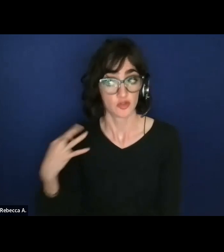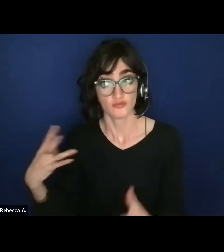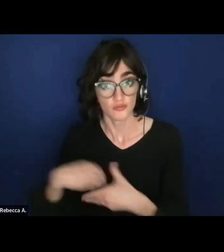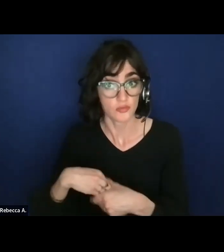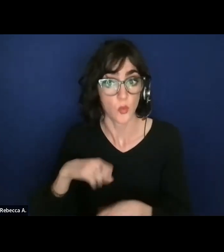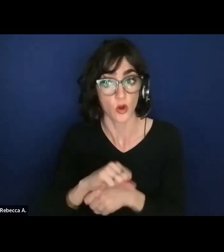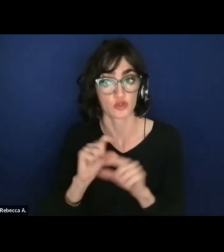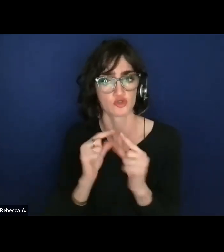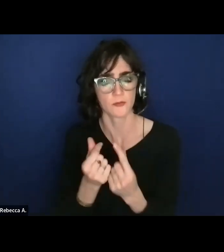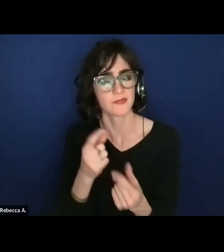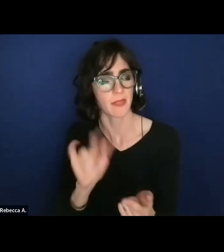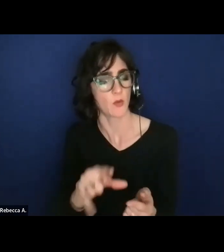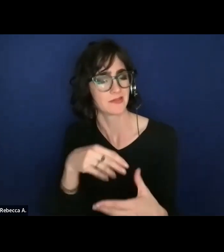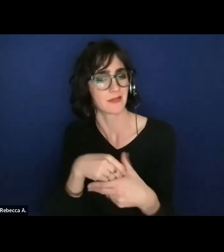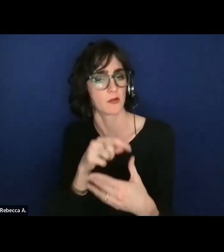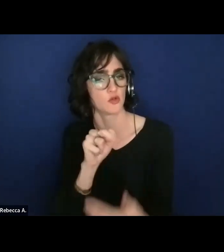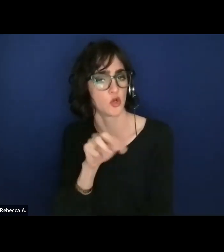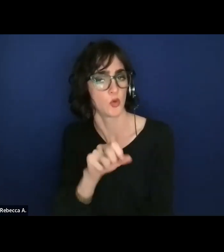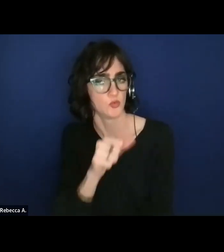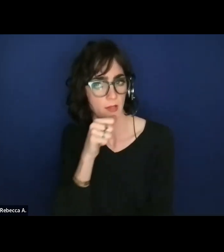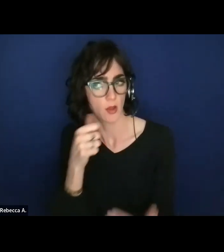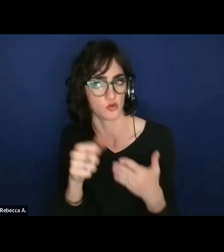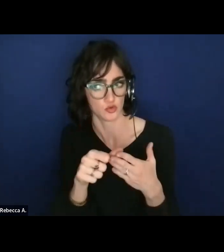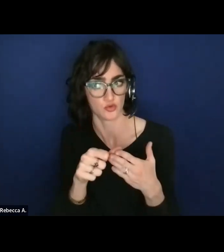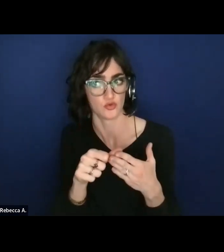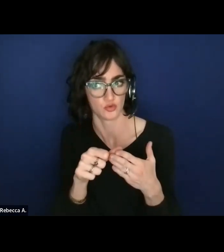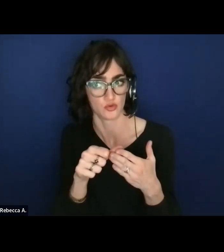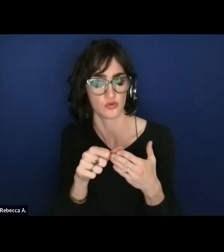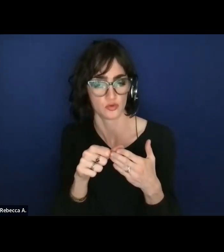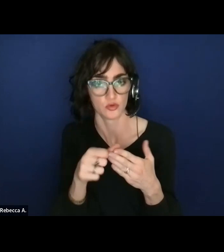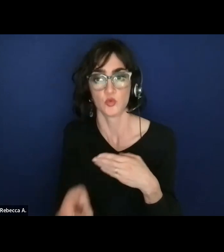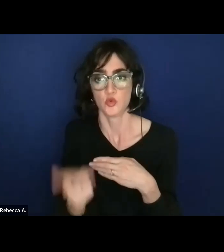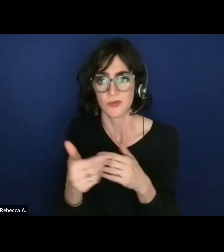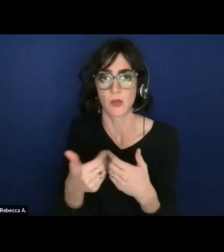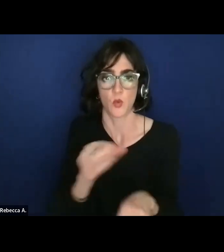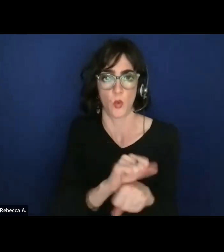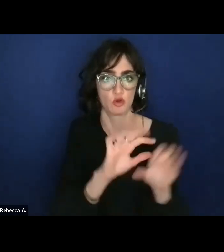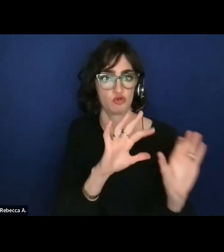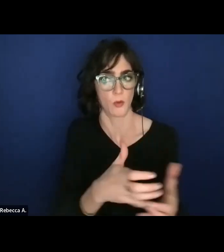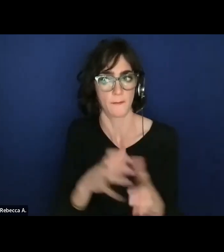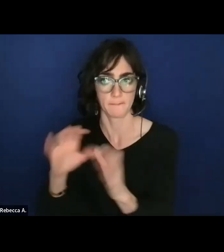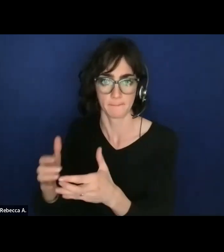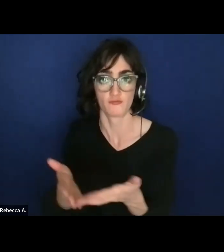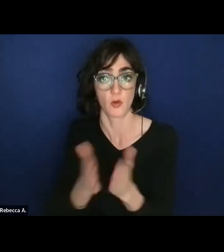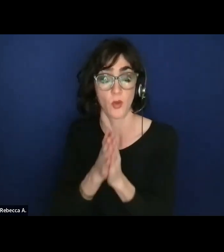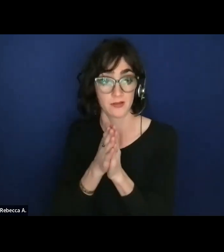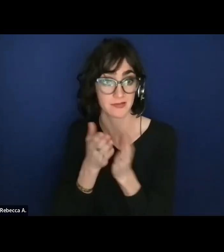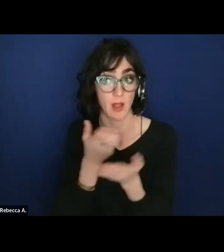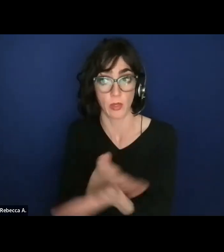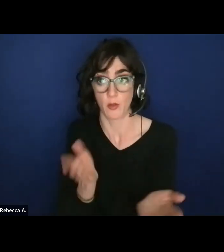the newsletter. So those are two separate work group requests out there for CRIS